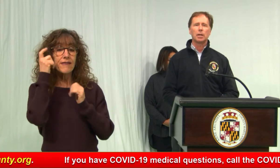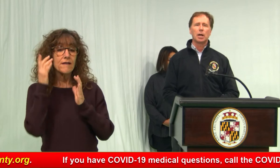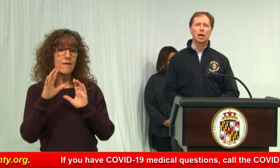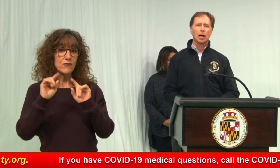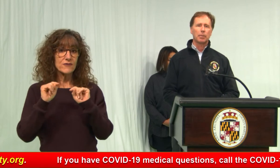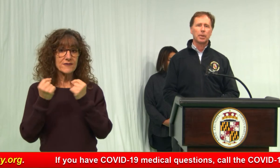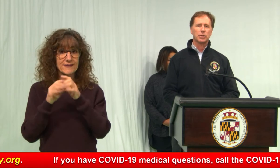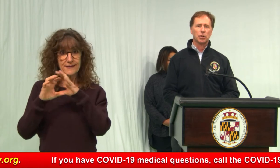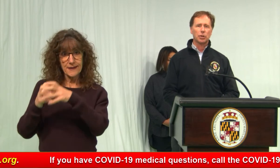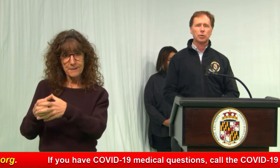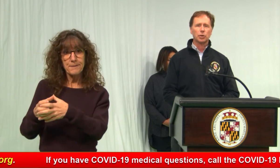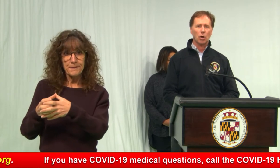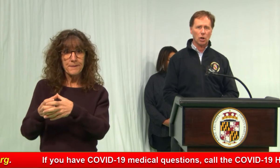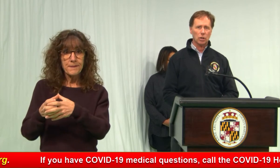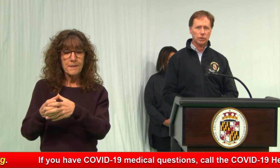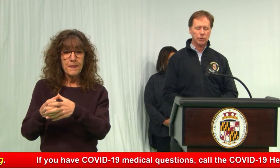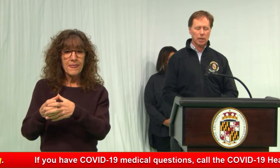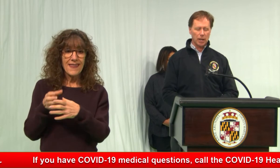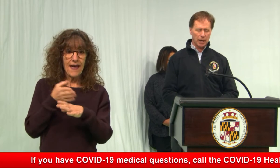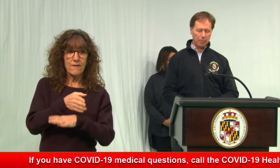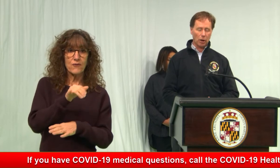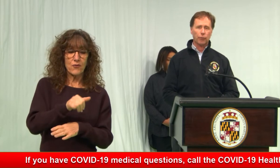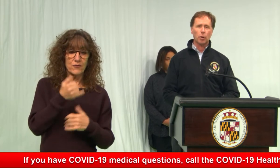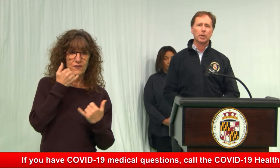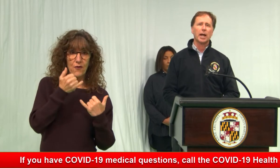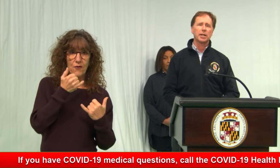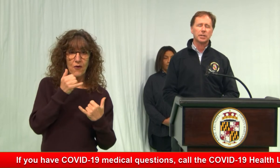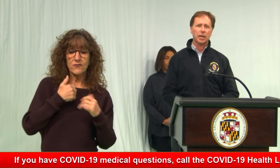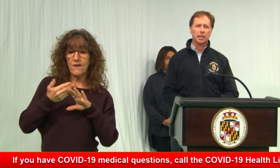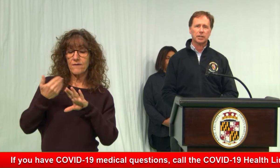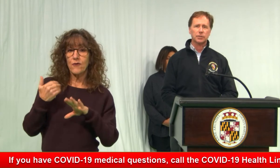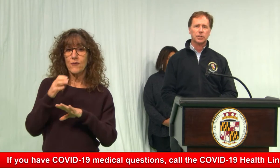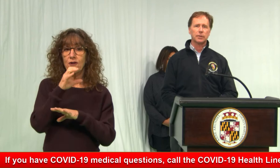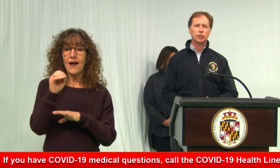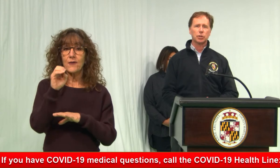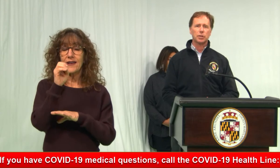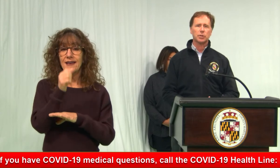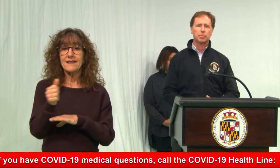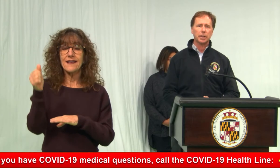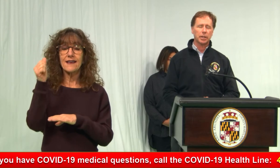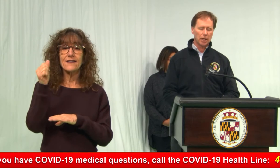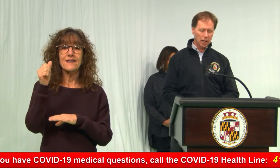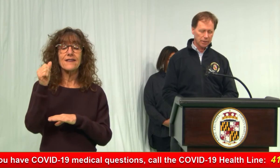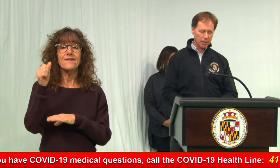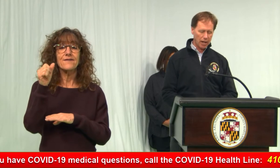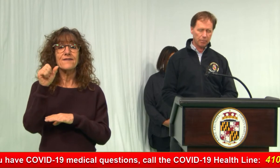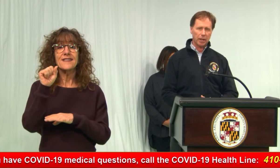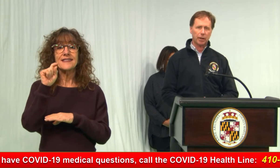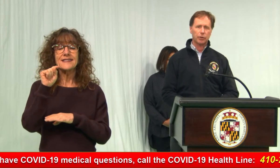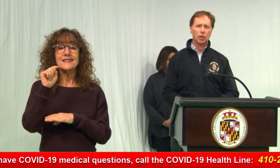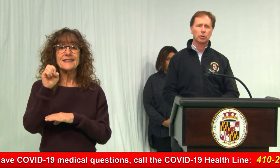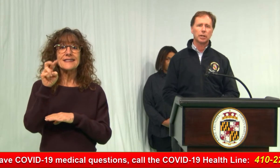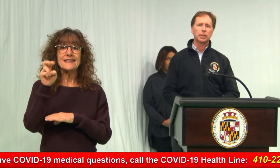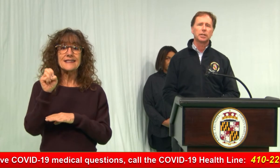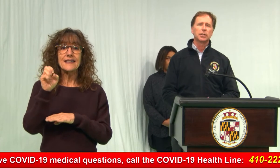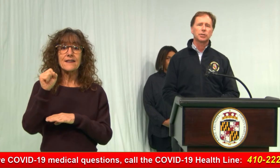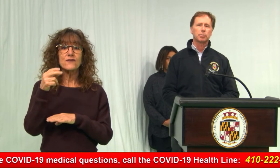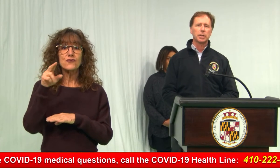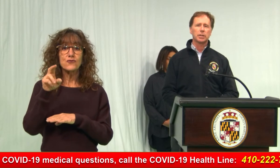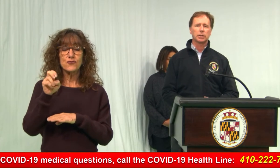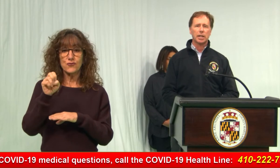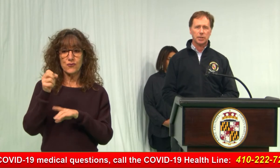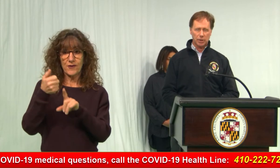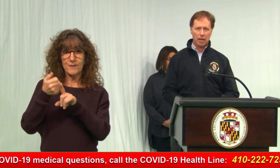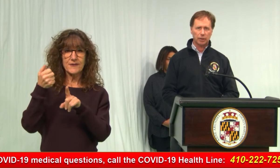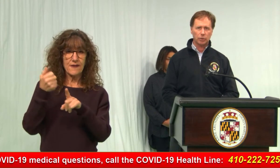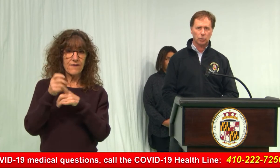team based on those calls. Our former county executive, Steve Hsu, has been assigned by Governor Hogan to